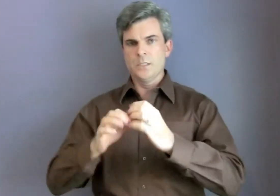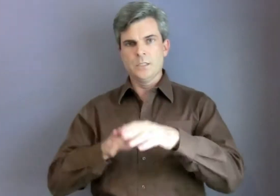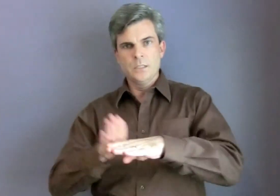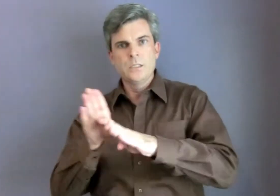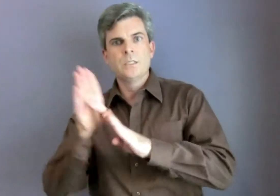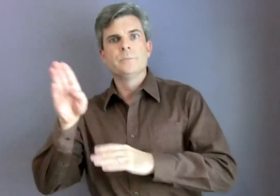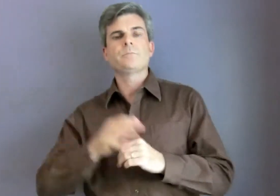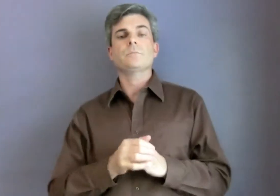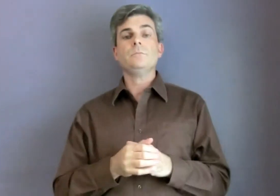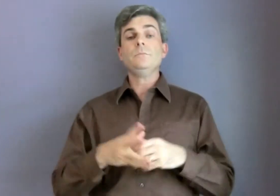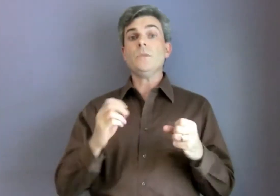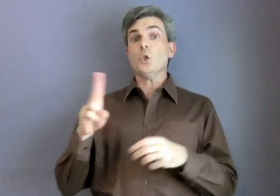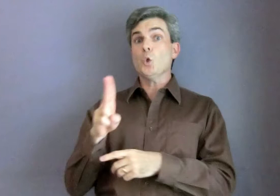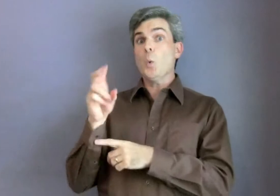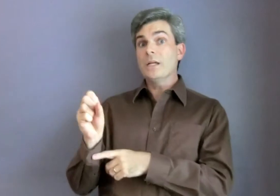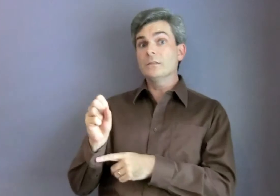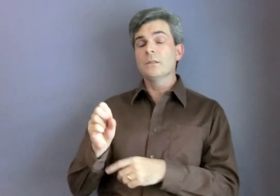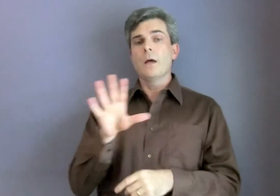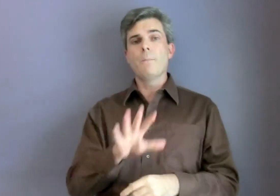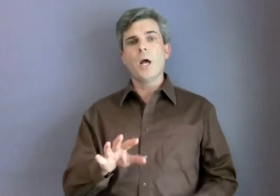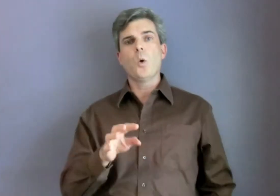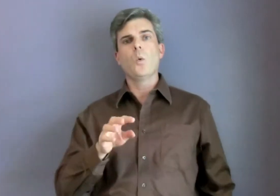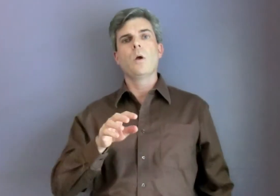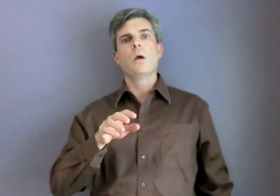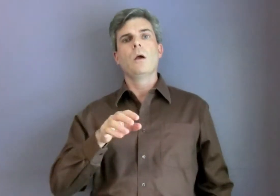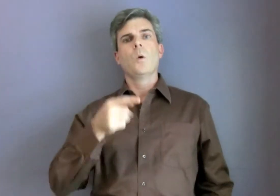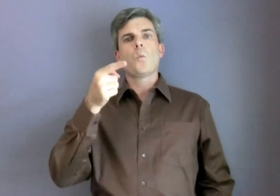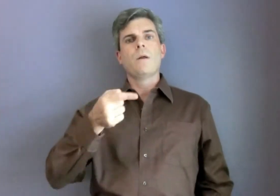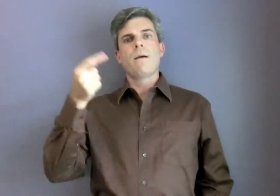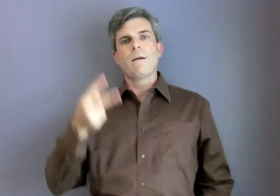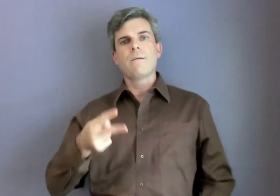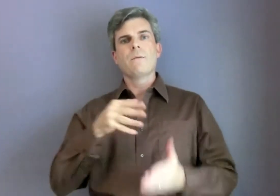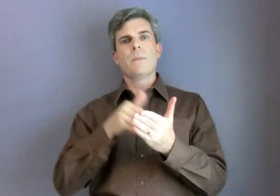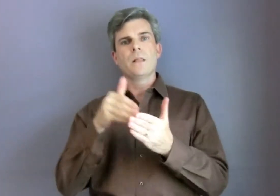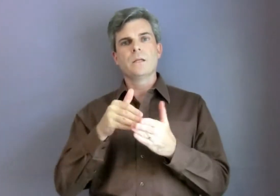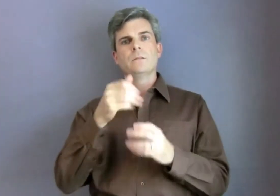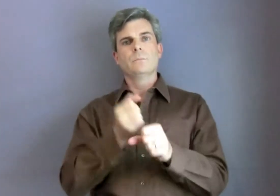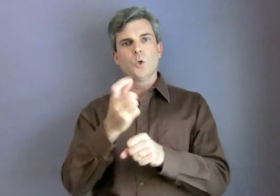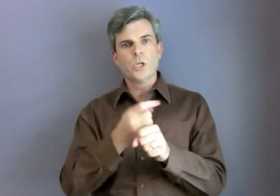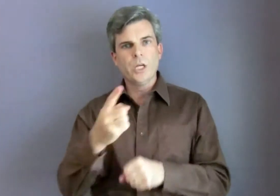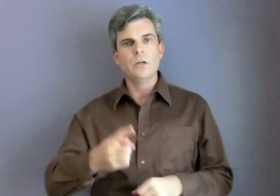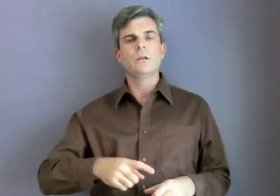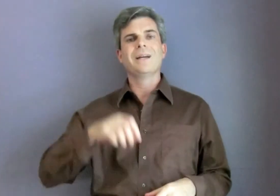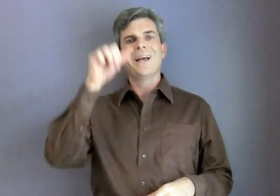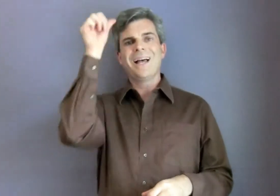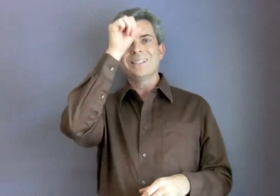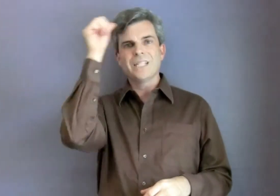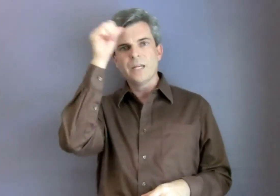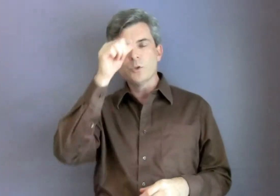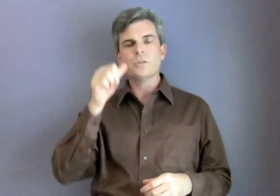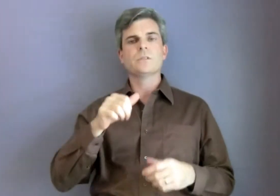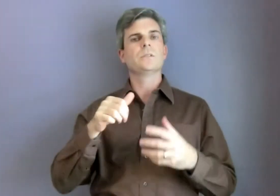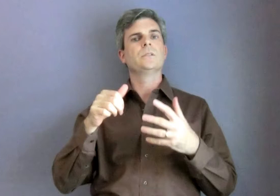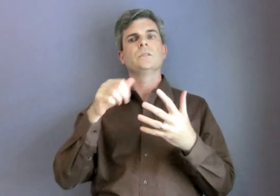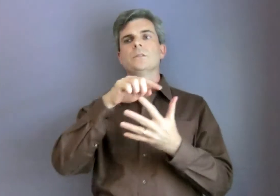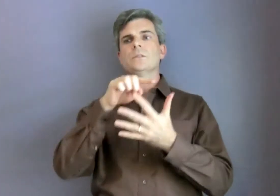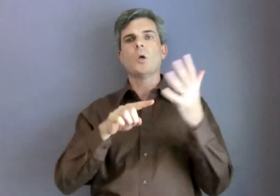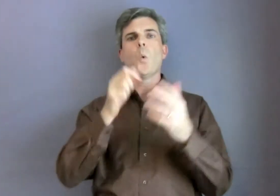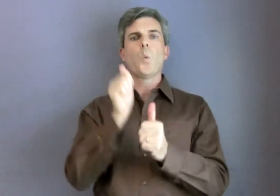year, stroke every 40 seconds, Alzheimer's disease every 70 seconds, somebody succumbs to that. All of these represent gaps between